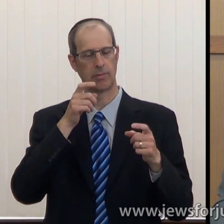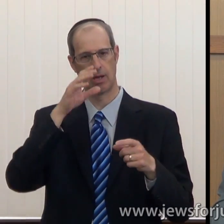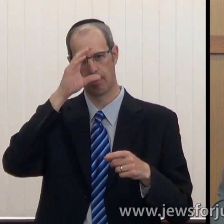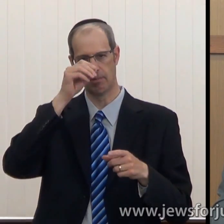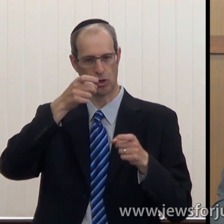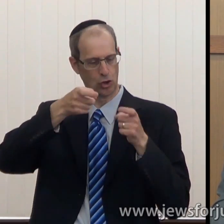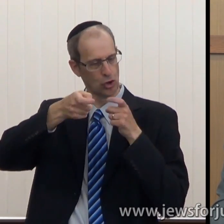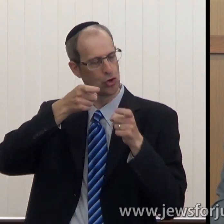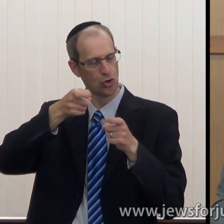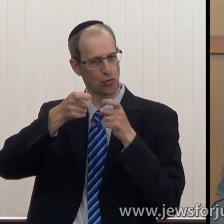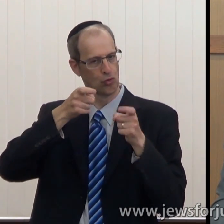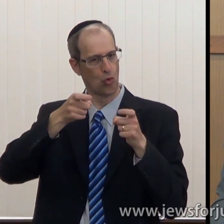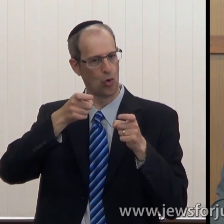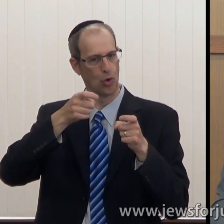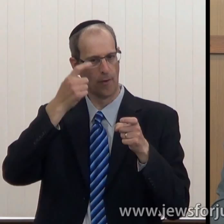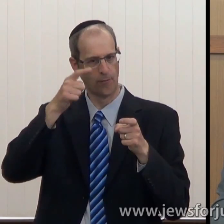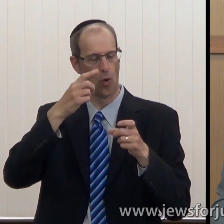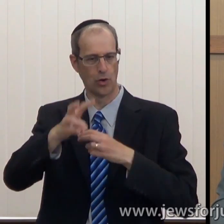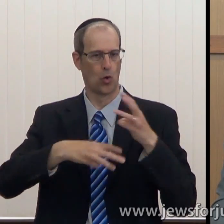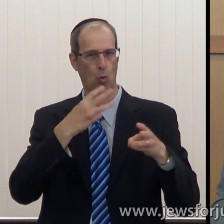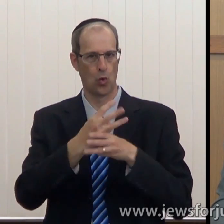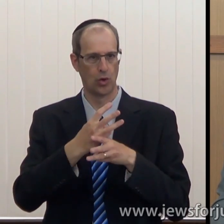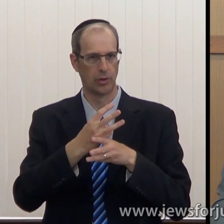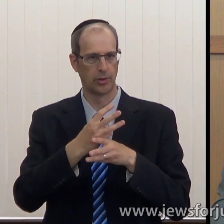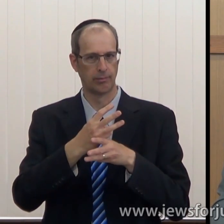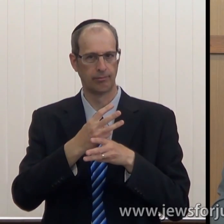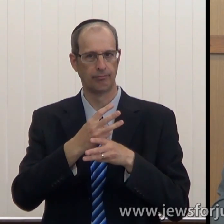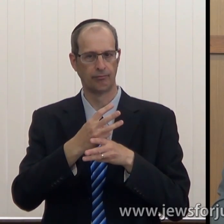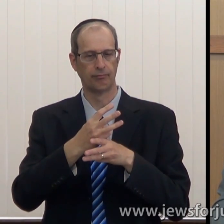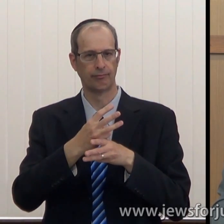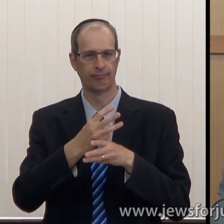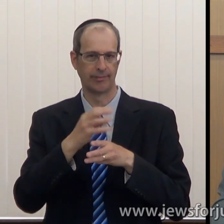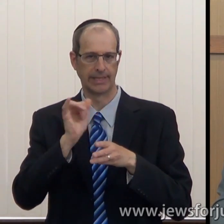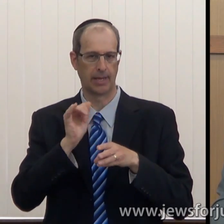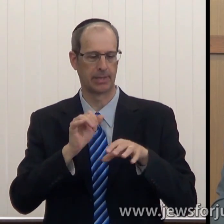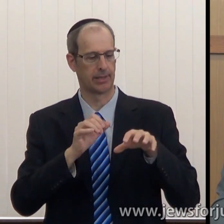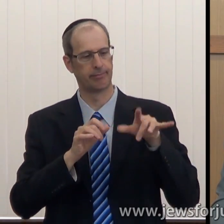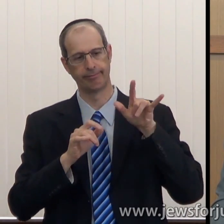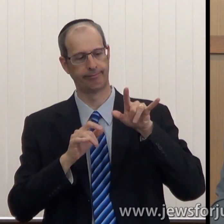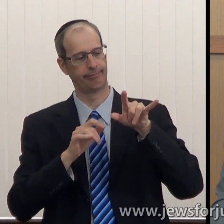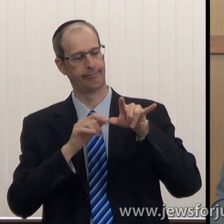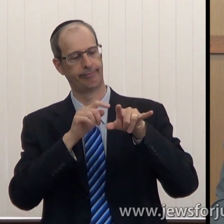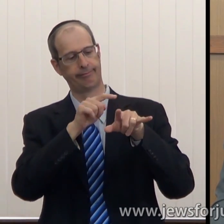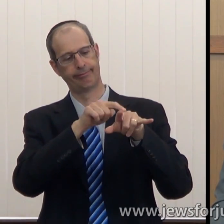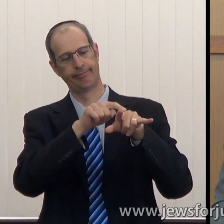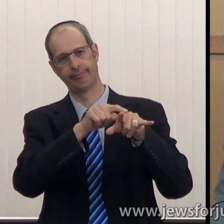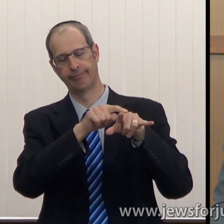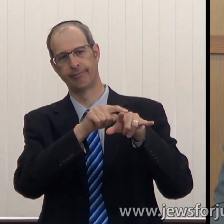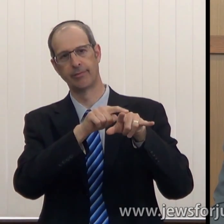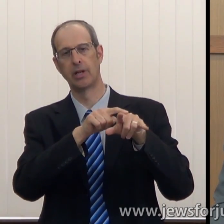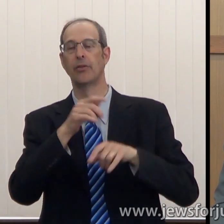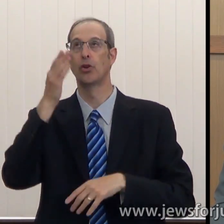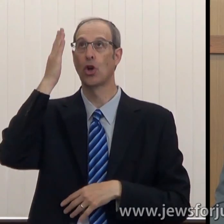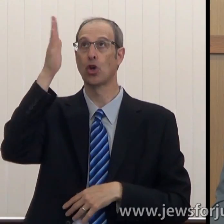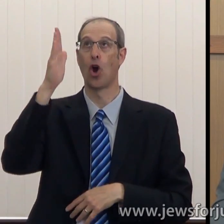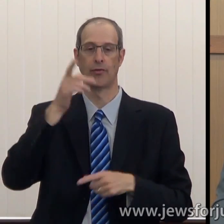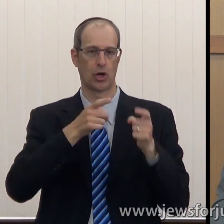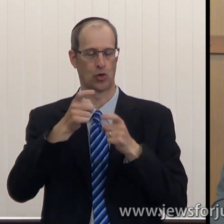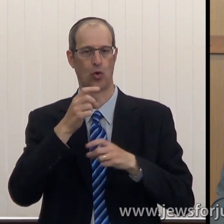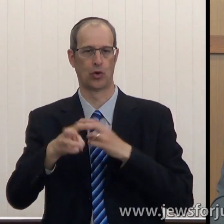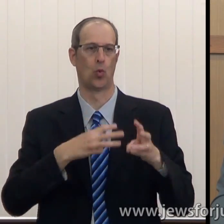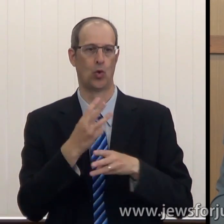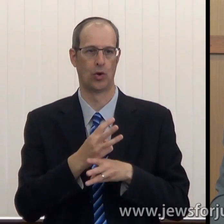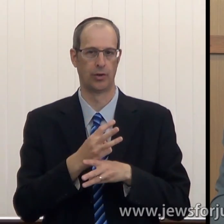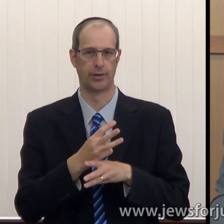we're living in. To realize that there's a God that controls the world